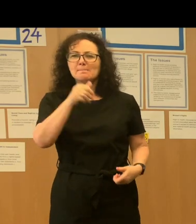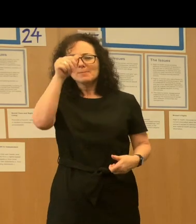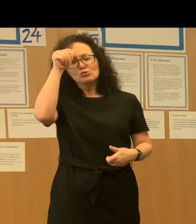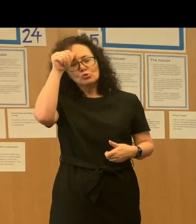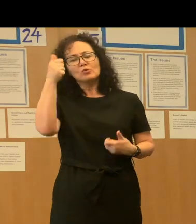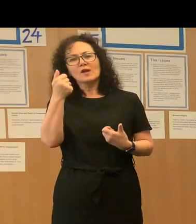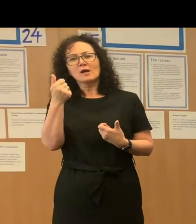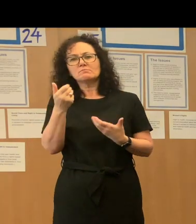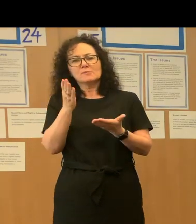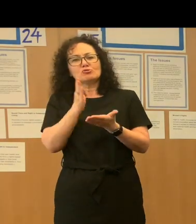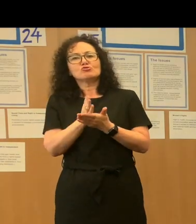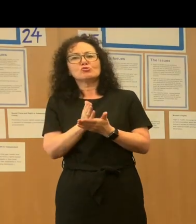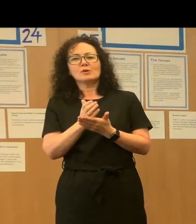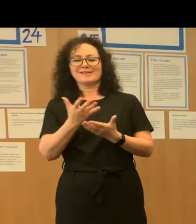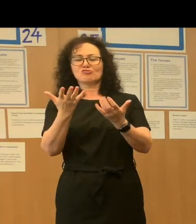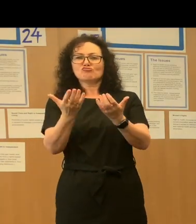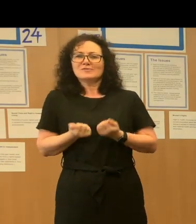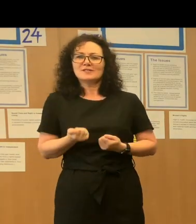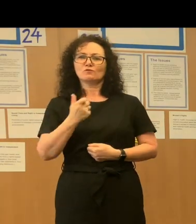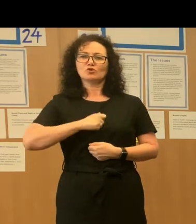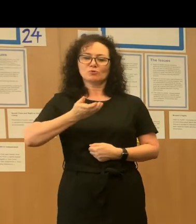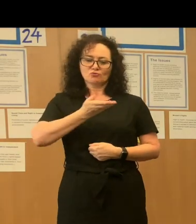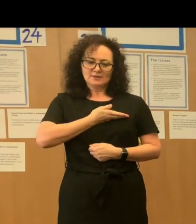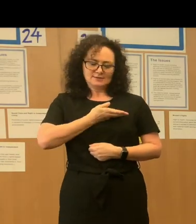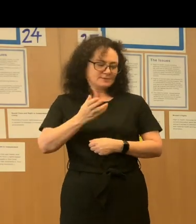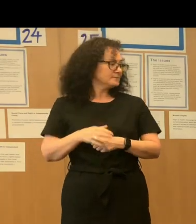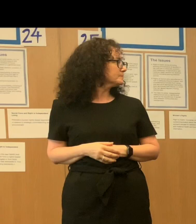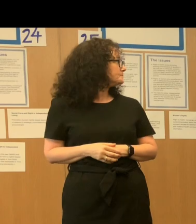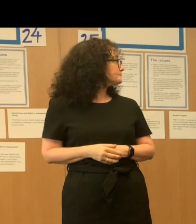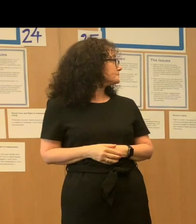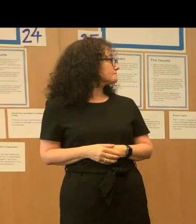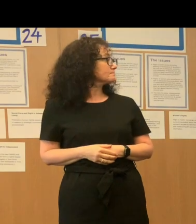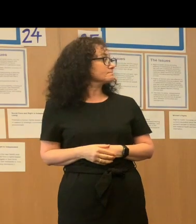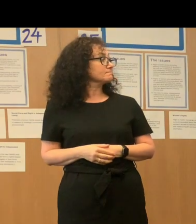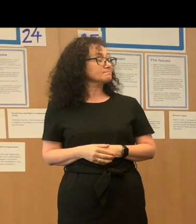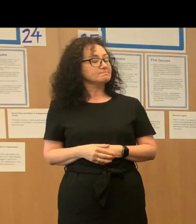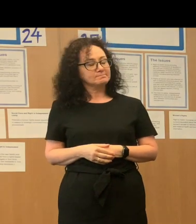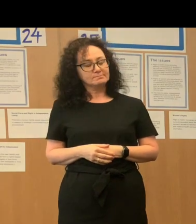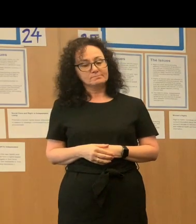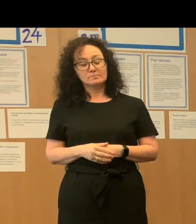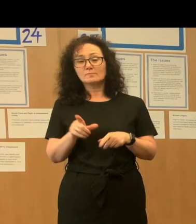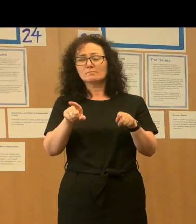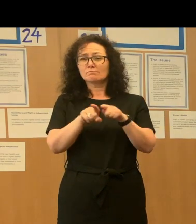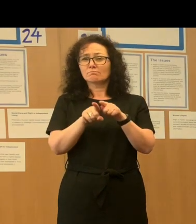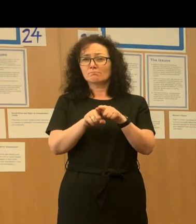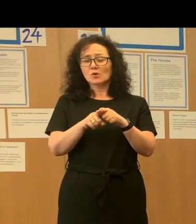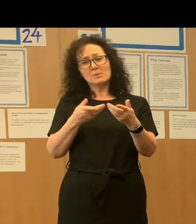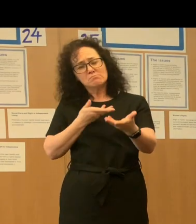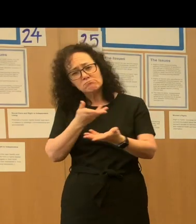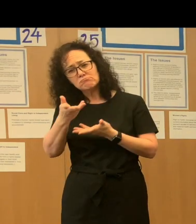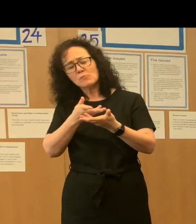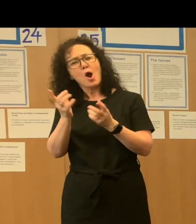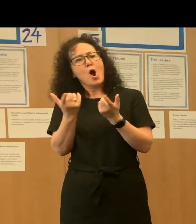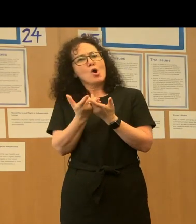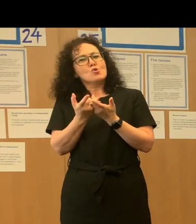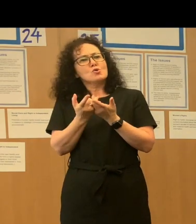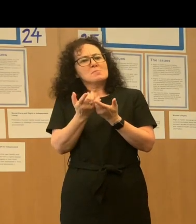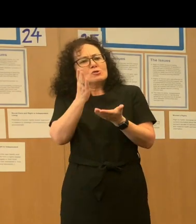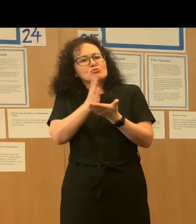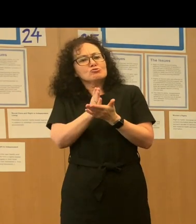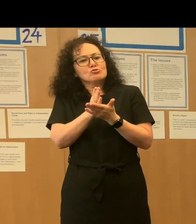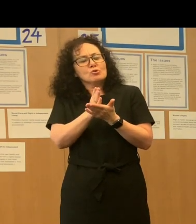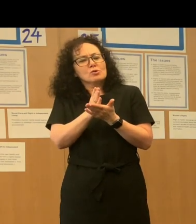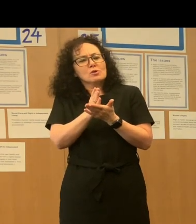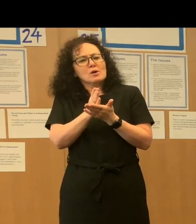We also did things to kind of show how human rights work in practice. So NHS Health Scotland and the Health and Social Care Alliance, along with my own